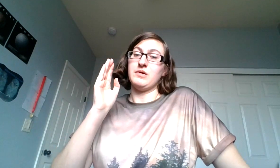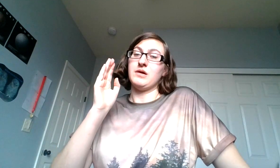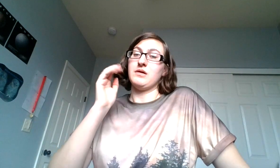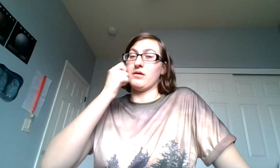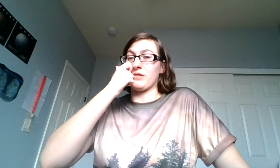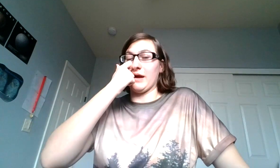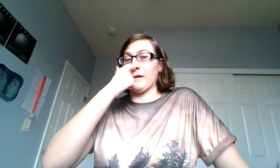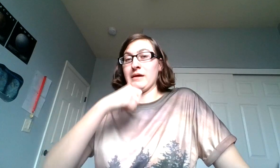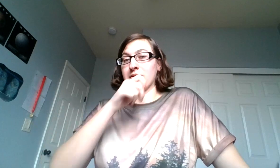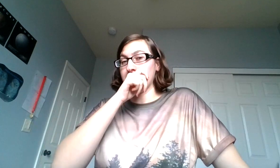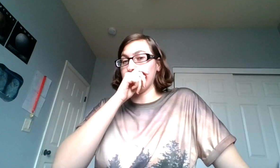okay.